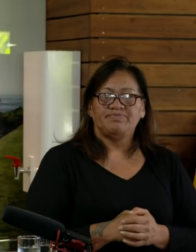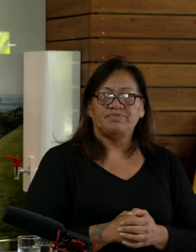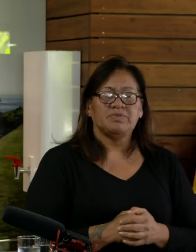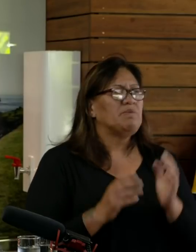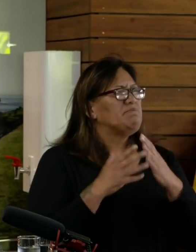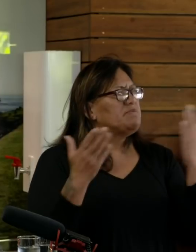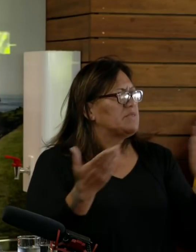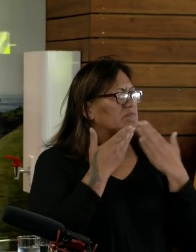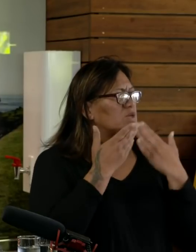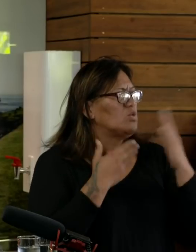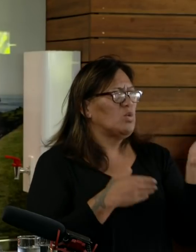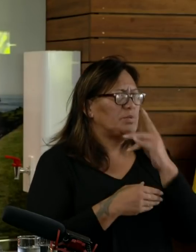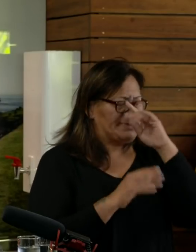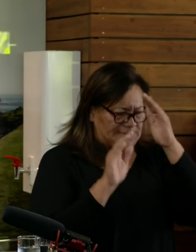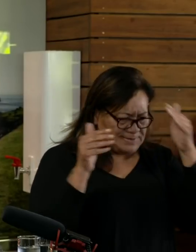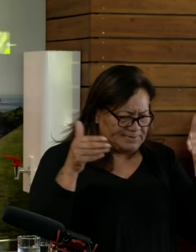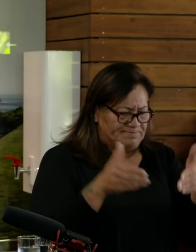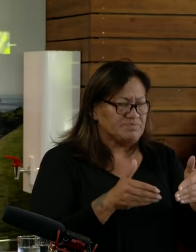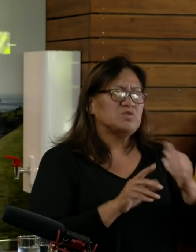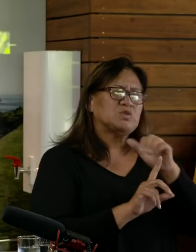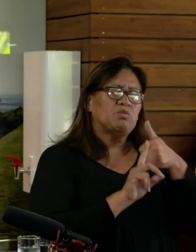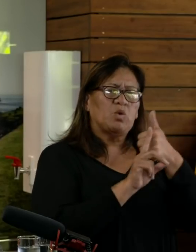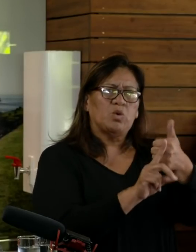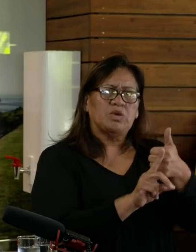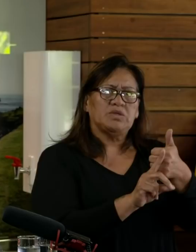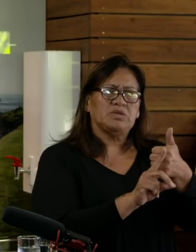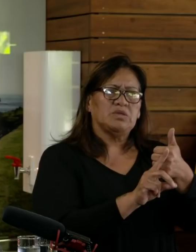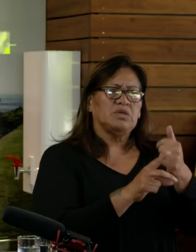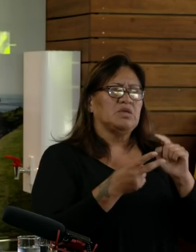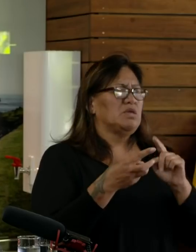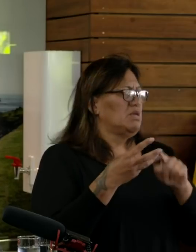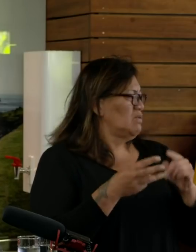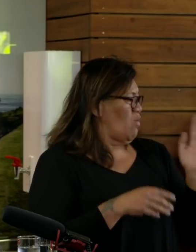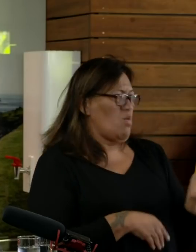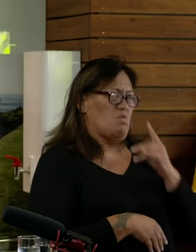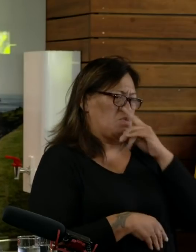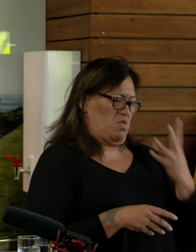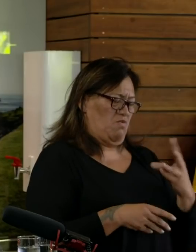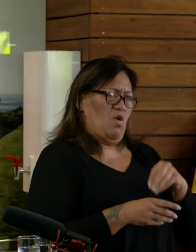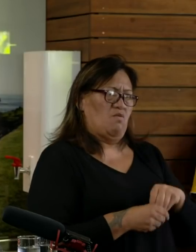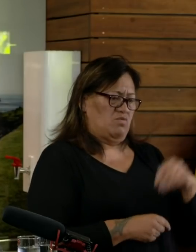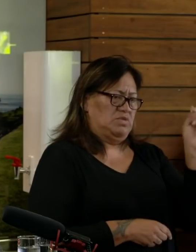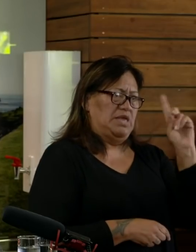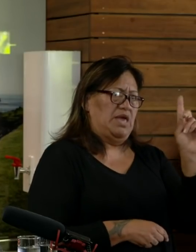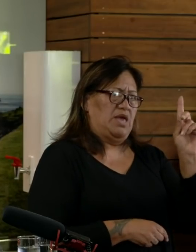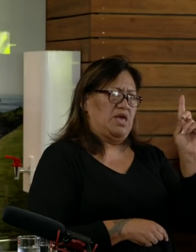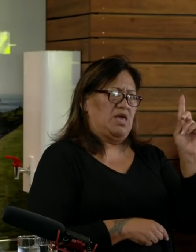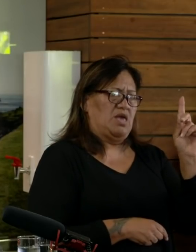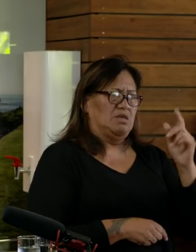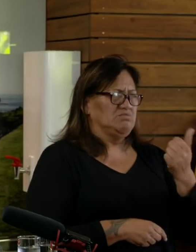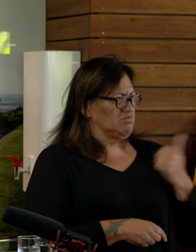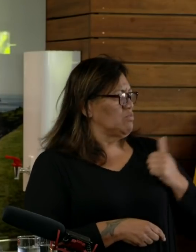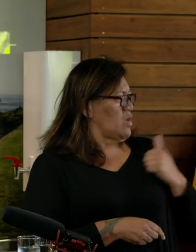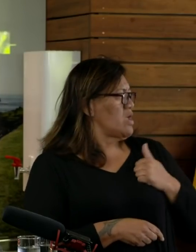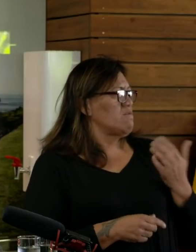for their focus, everyone for their support, and again, everyone who was involved today for their